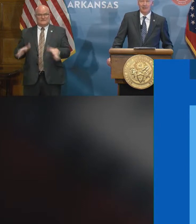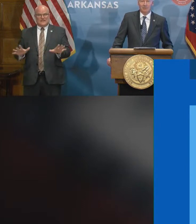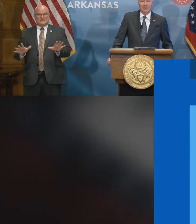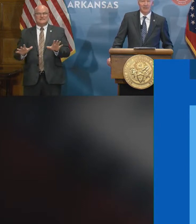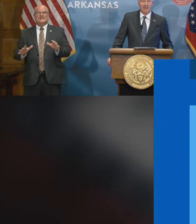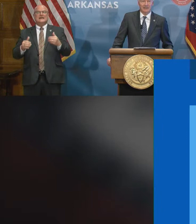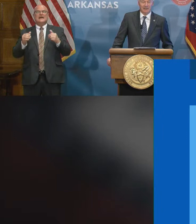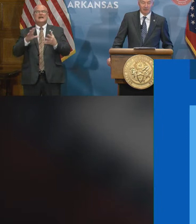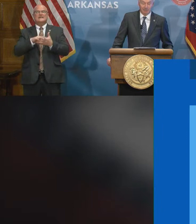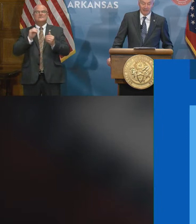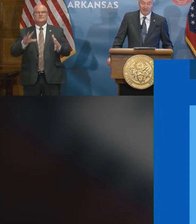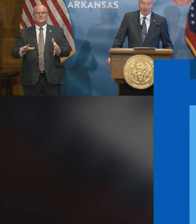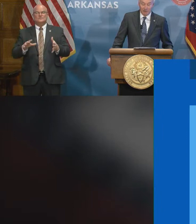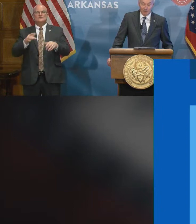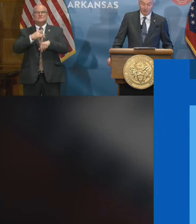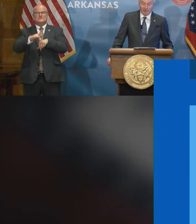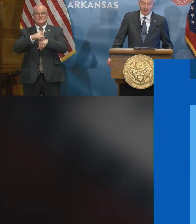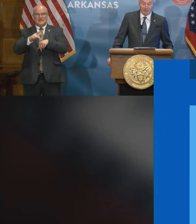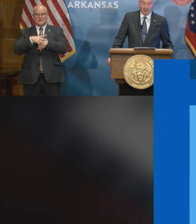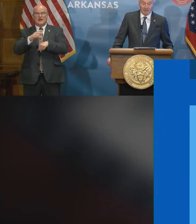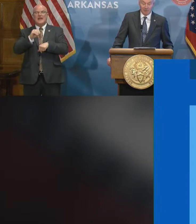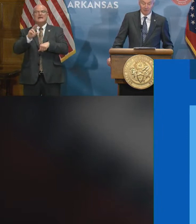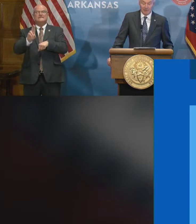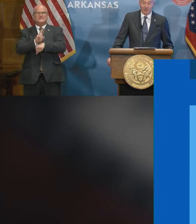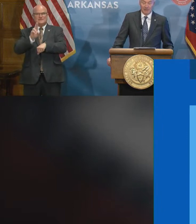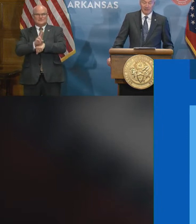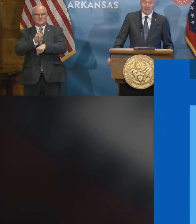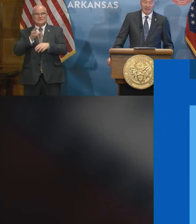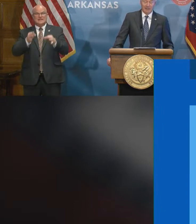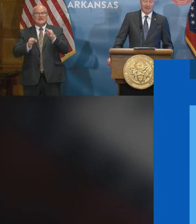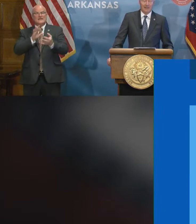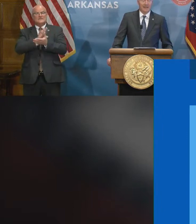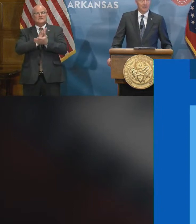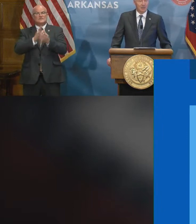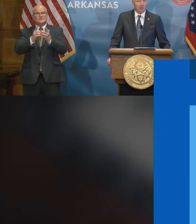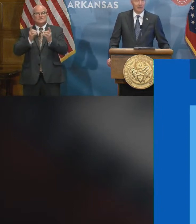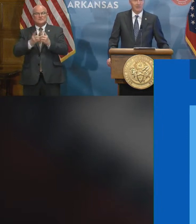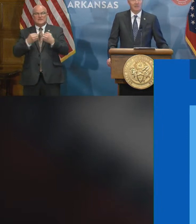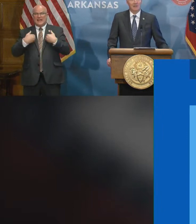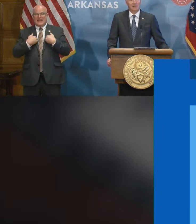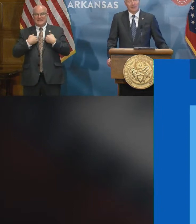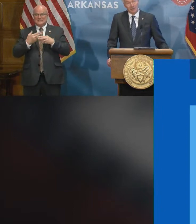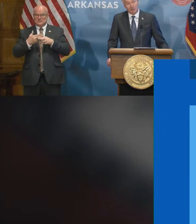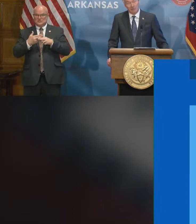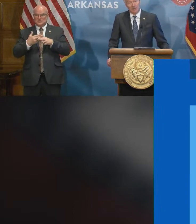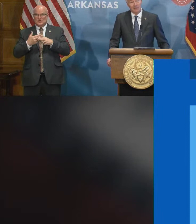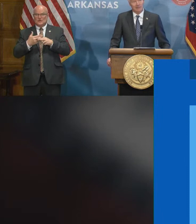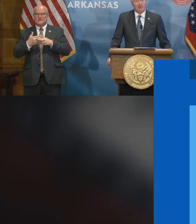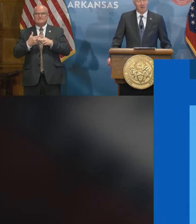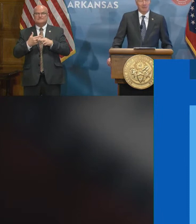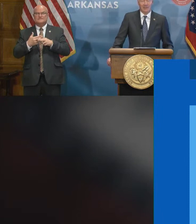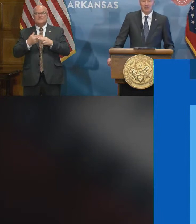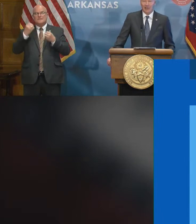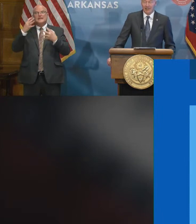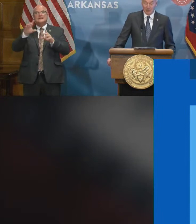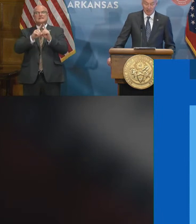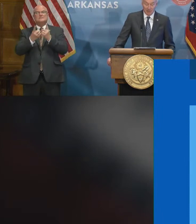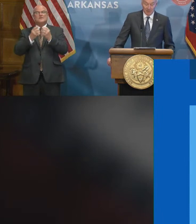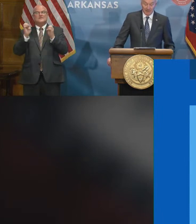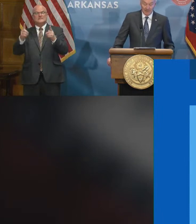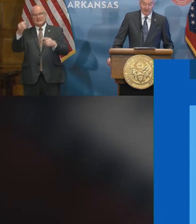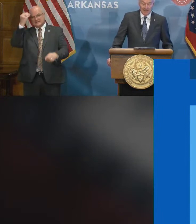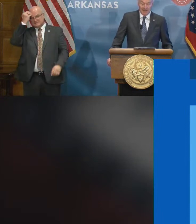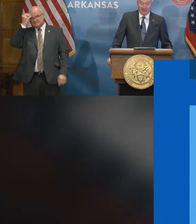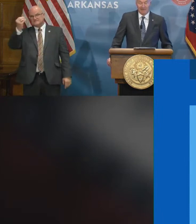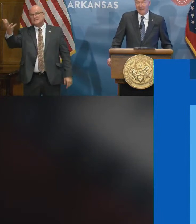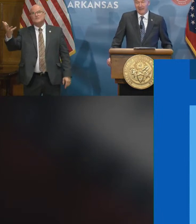are available and that they're being used. And if any school district has a shortage, let the school Department of Education